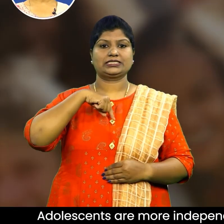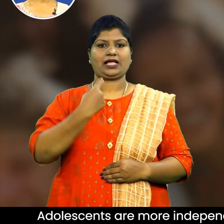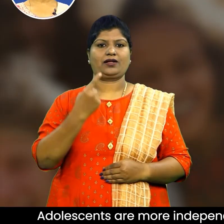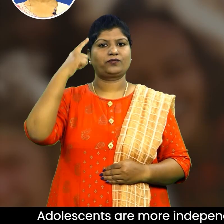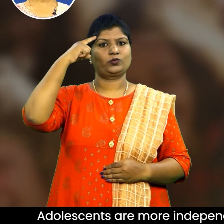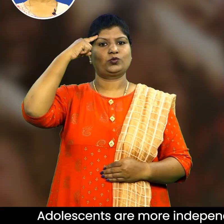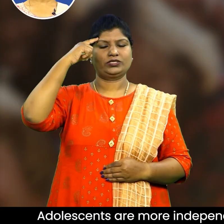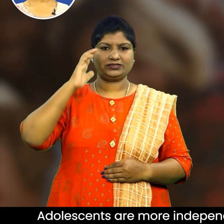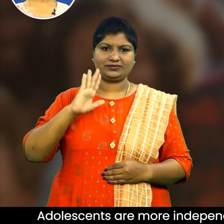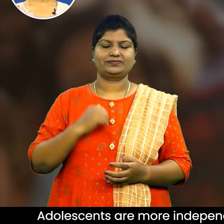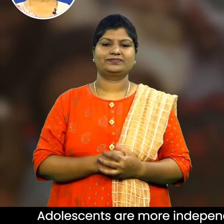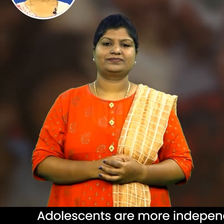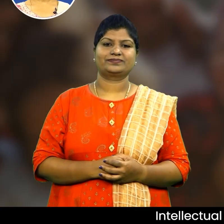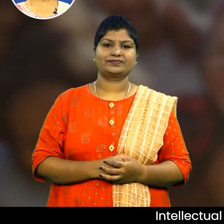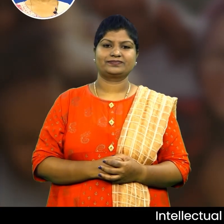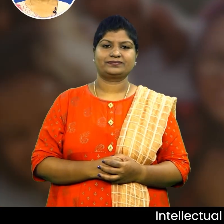self-conscious.